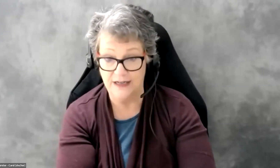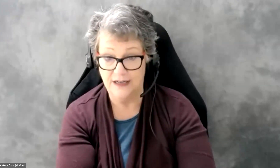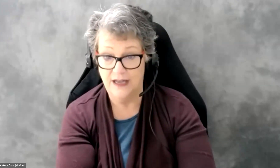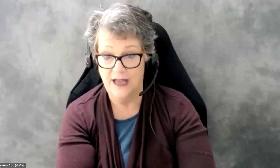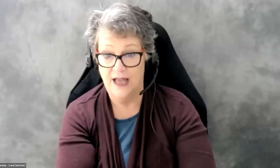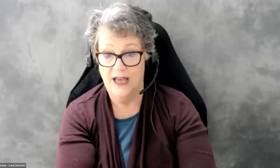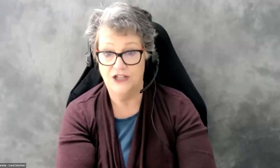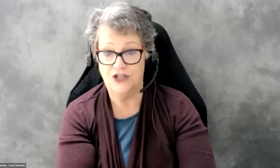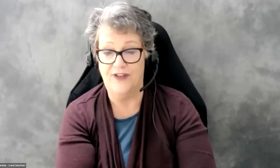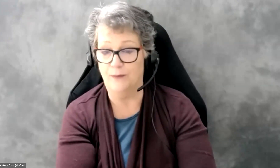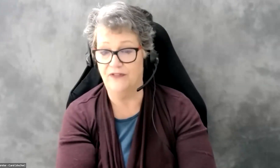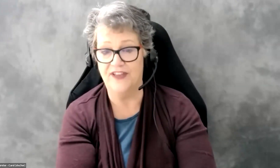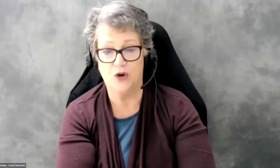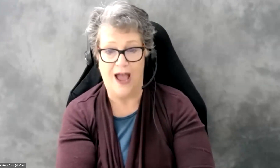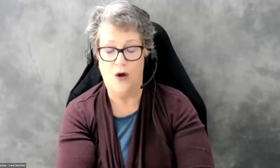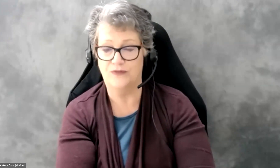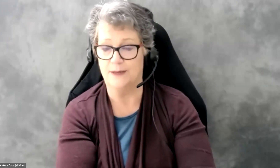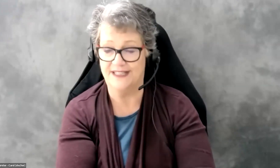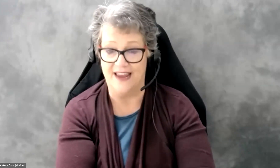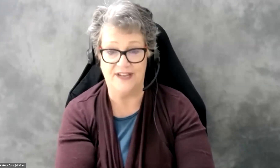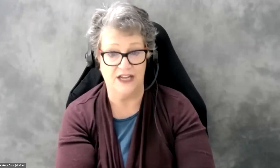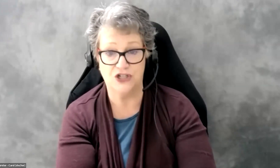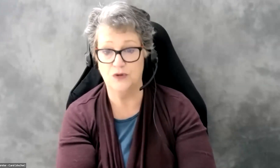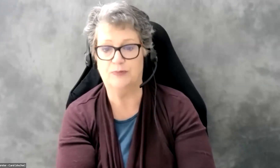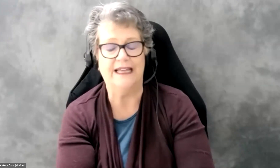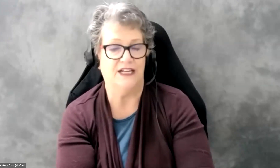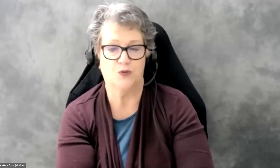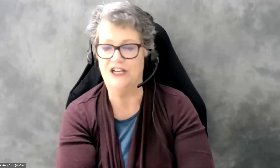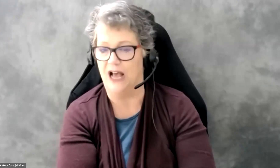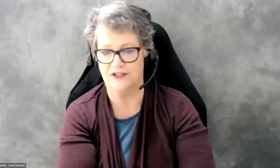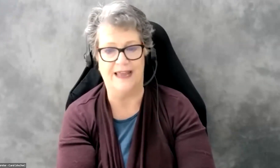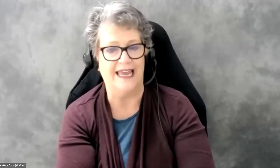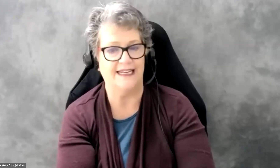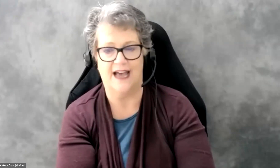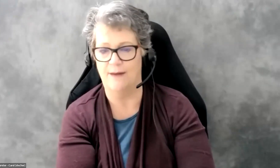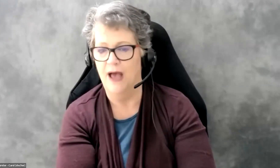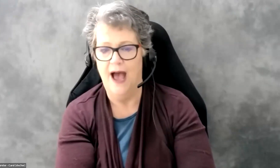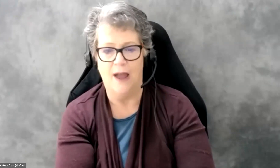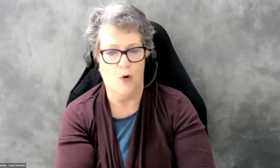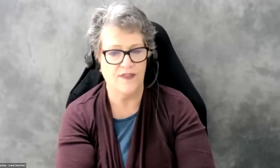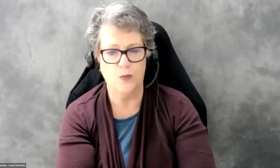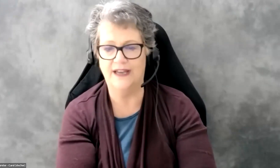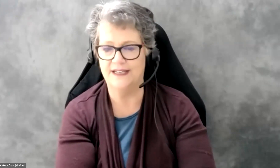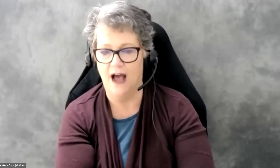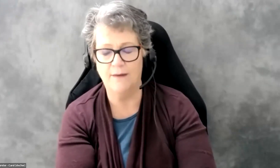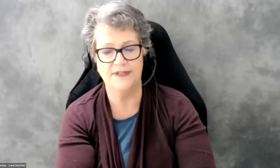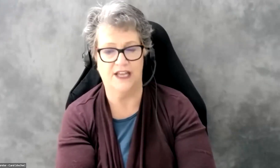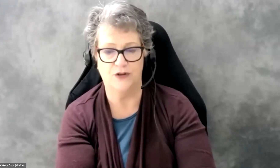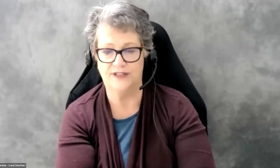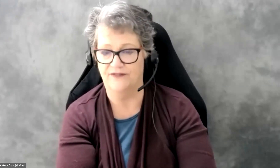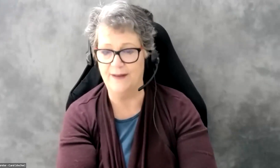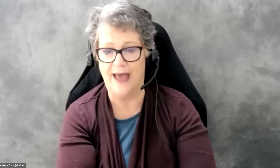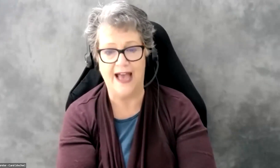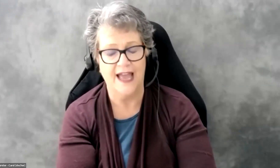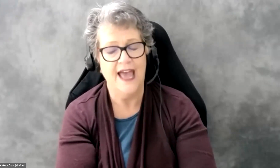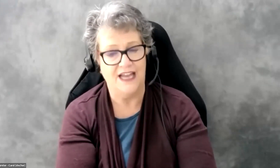location to help you figure out some safety issues, please reach out to me anytime. I'm more than willing to come to give you